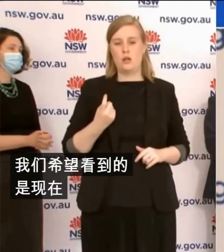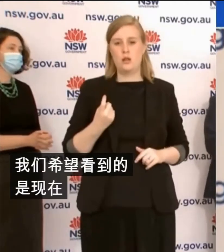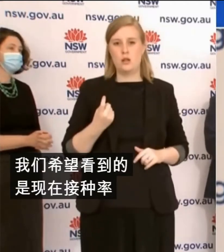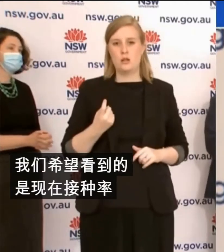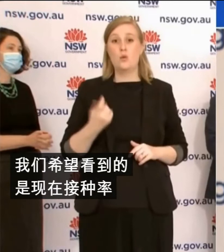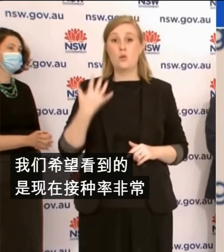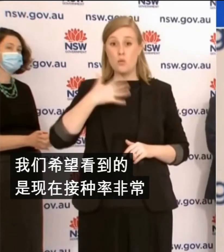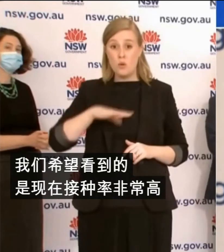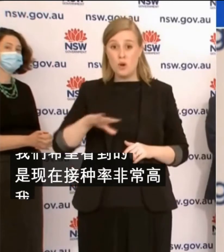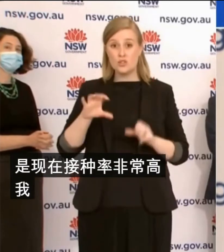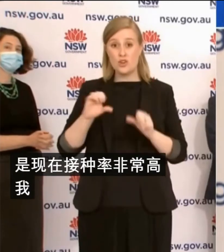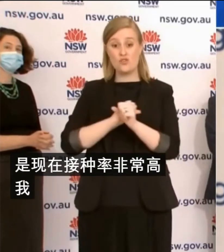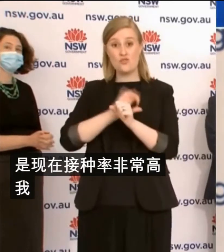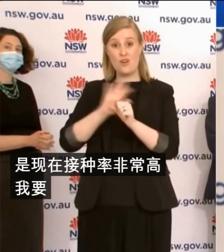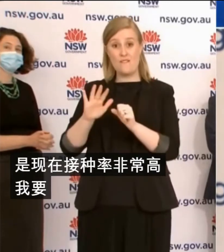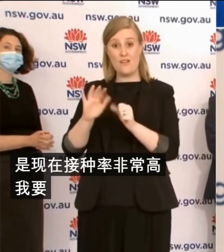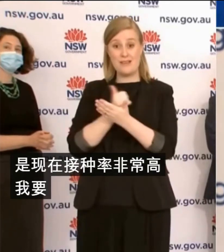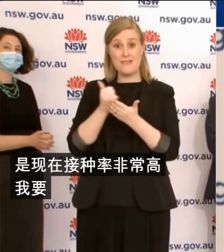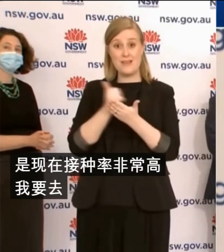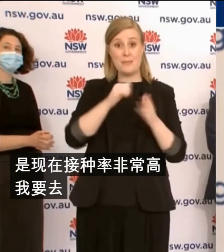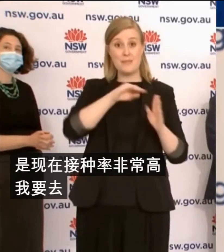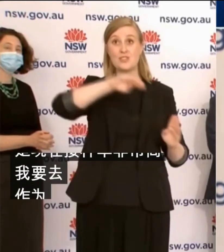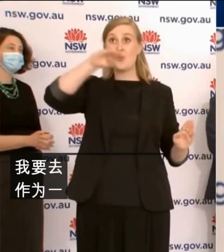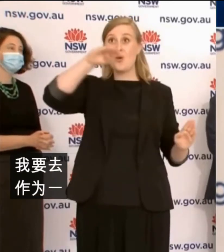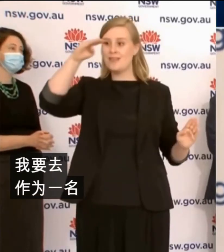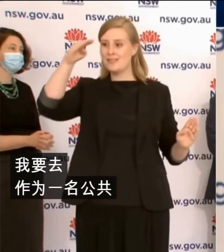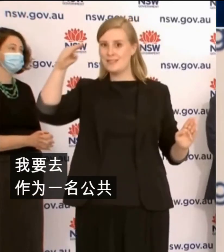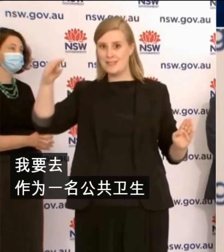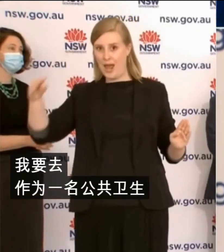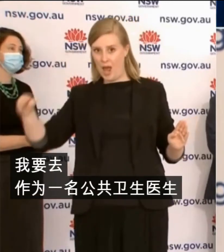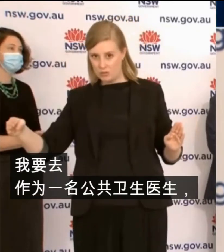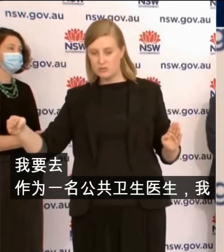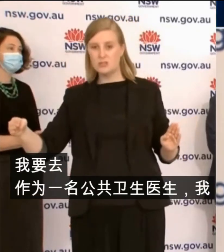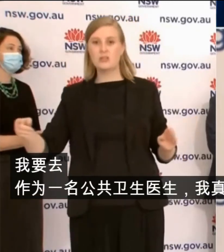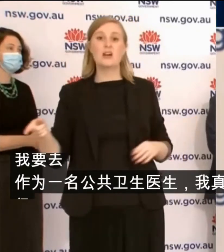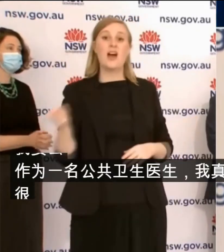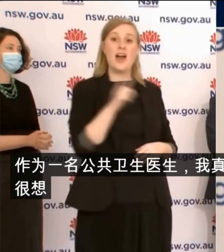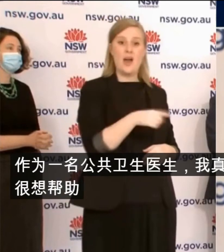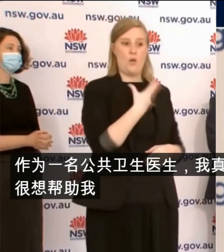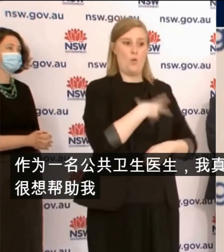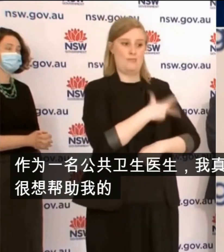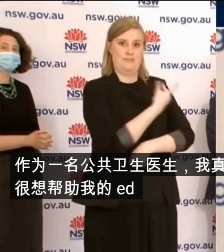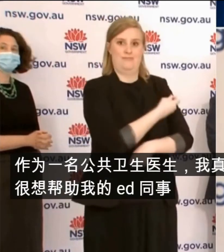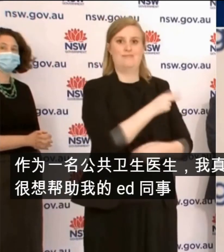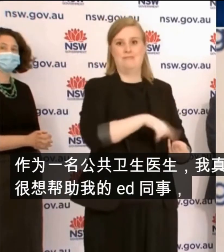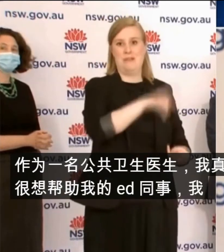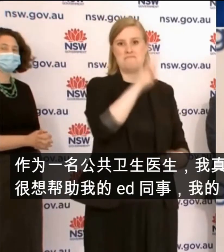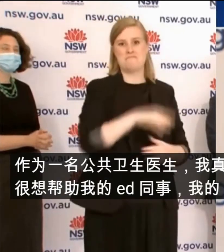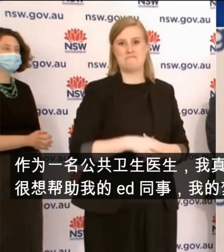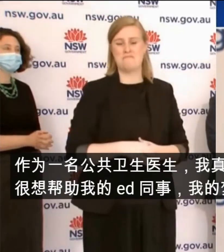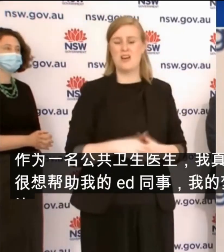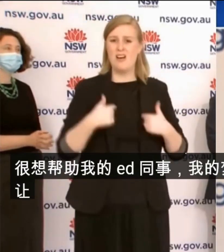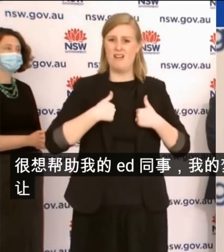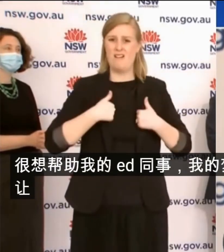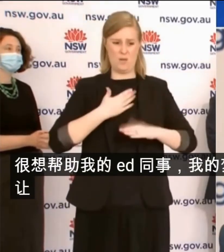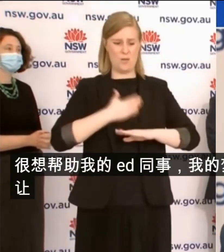is that very high rates of vaccination. Now, I'm going to be greedy. As a public health doctor, I really want to help my ED colleagues, and my